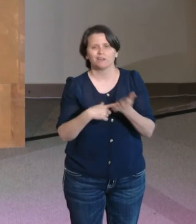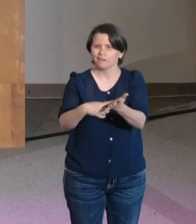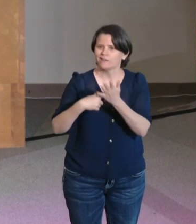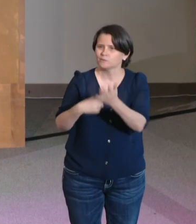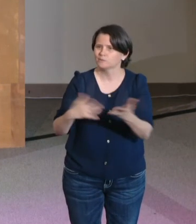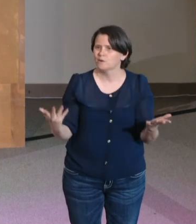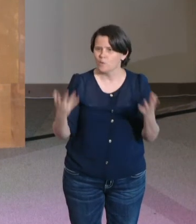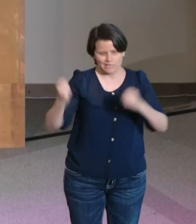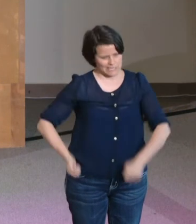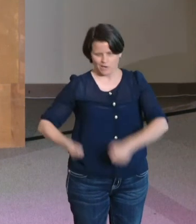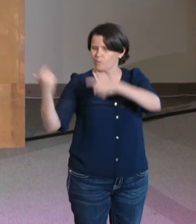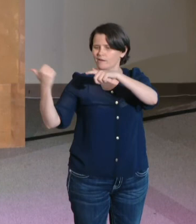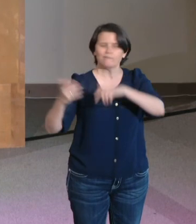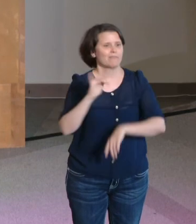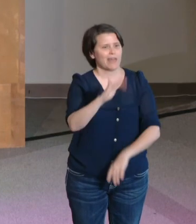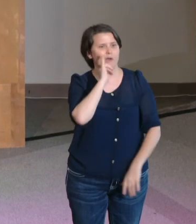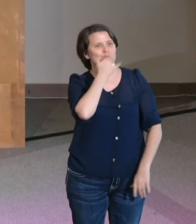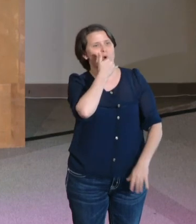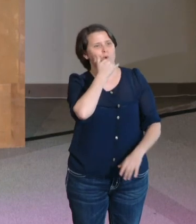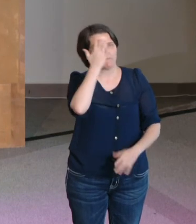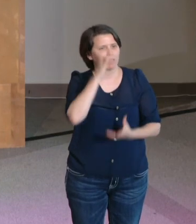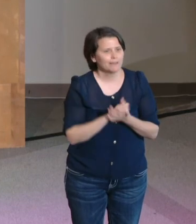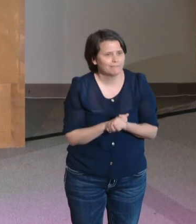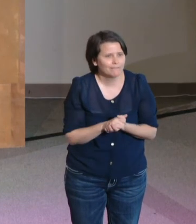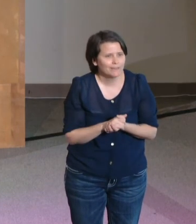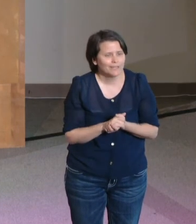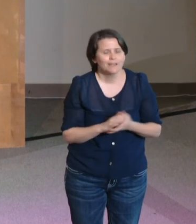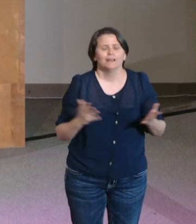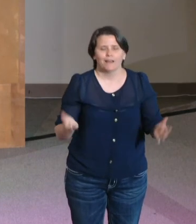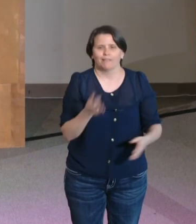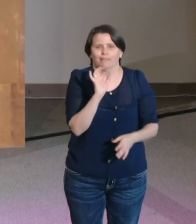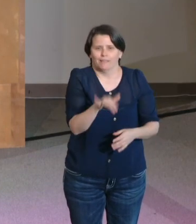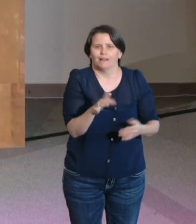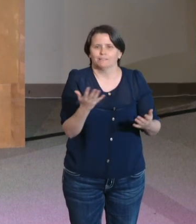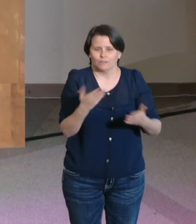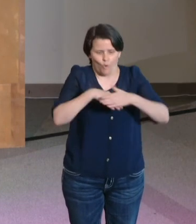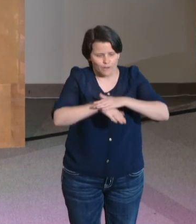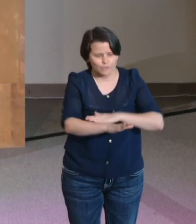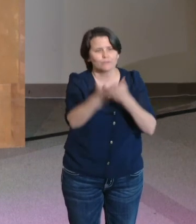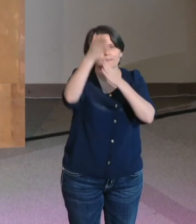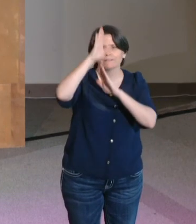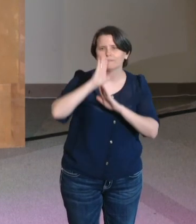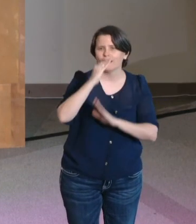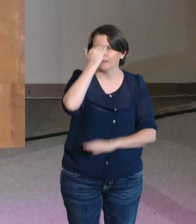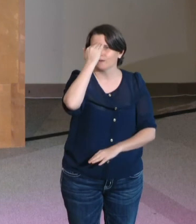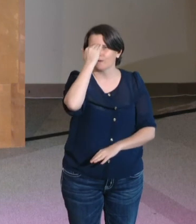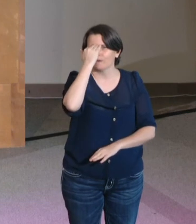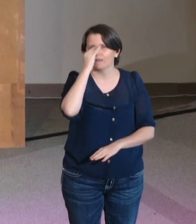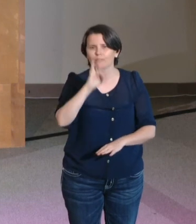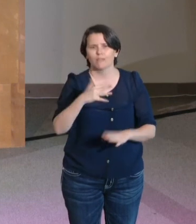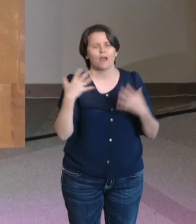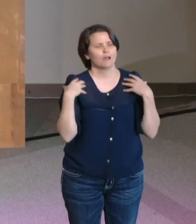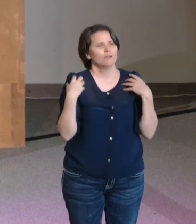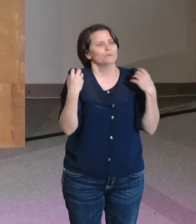rid of that erroneous belief and really stepping into the divine knowing that renewal